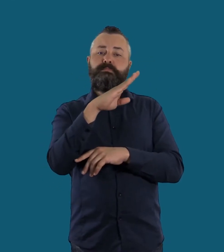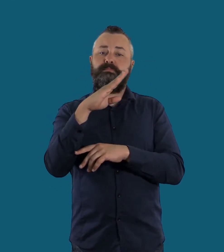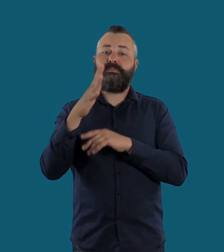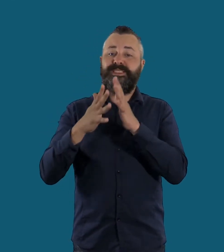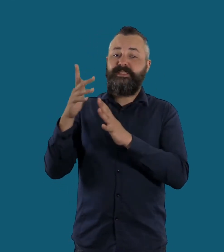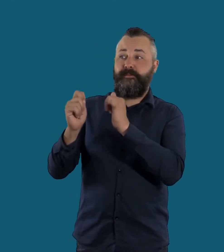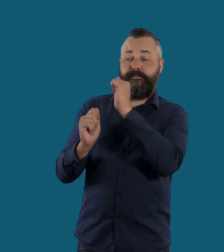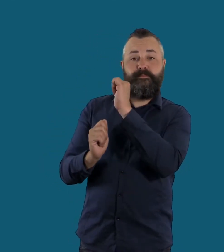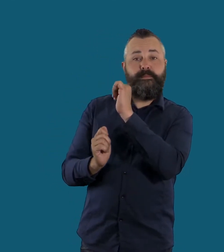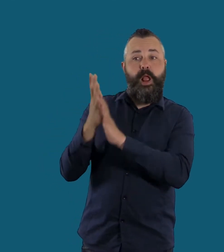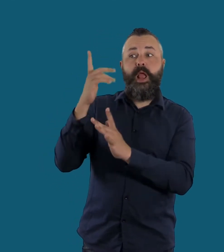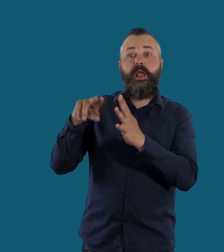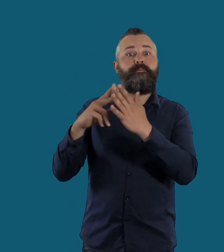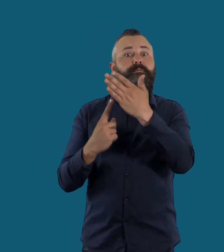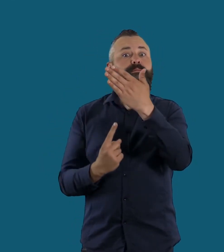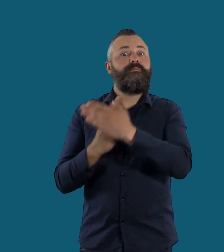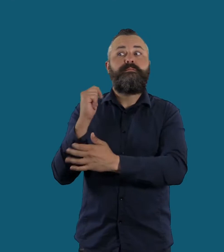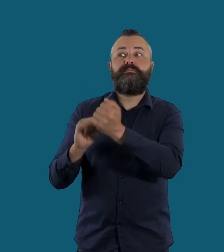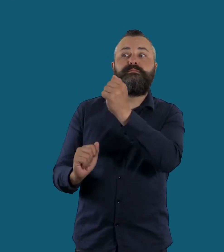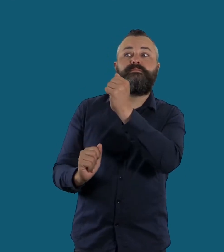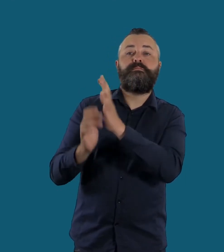If a fire starts, it is likely to be controlled in these conditions,